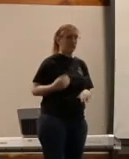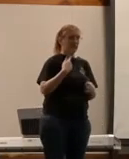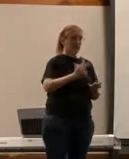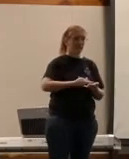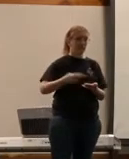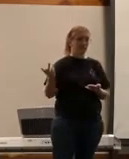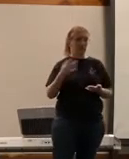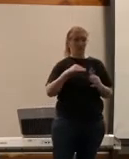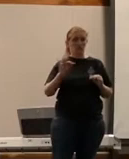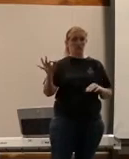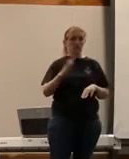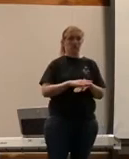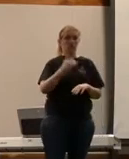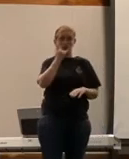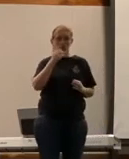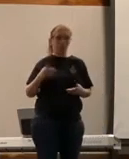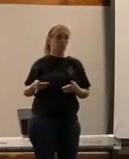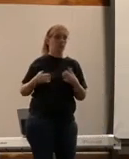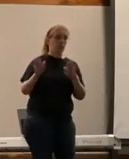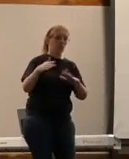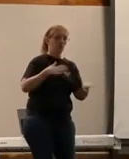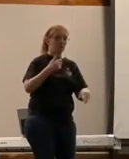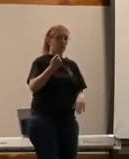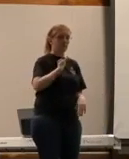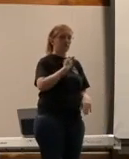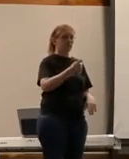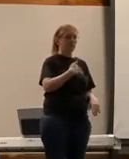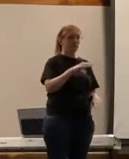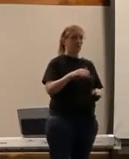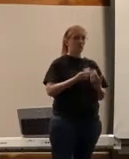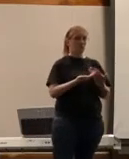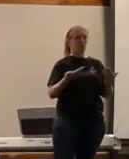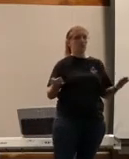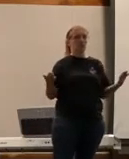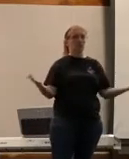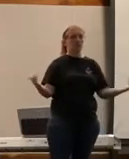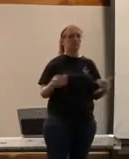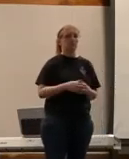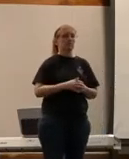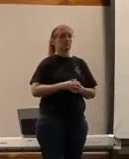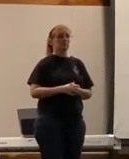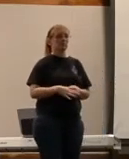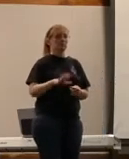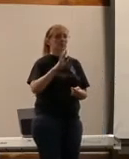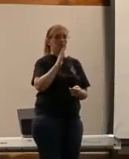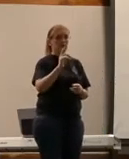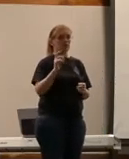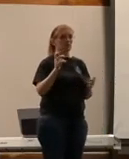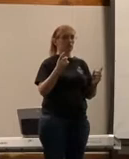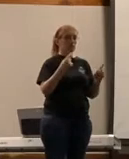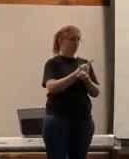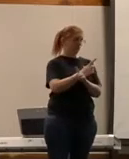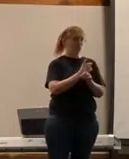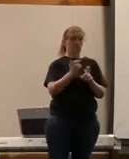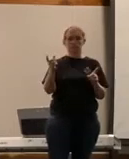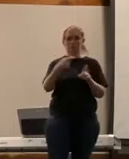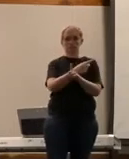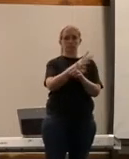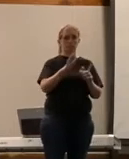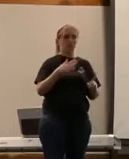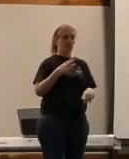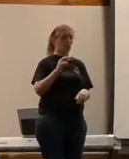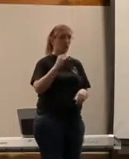and got off on the wrong road, been walking my own way, doing my own desires, being distracted by my own